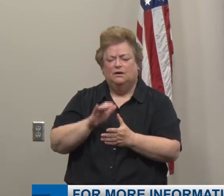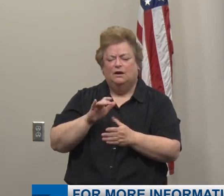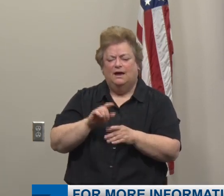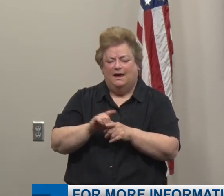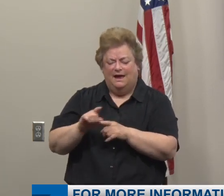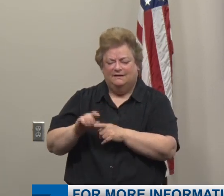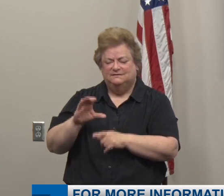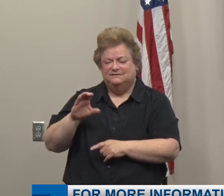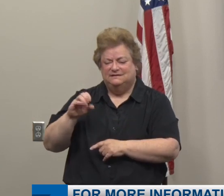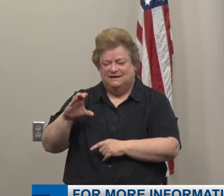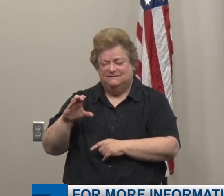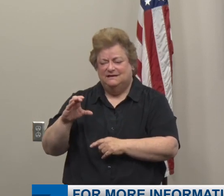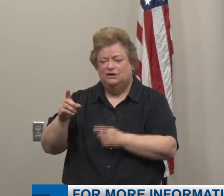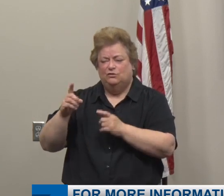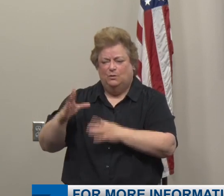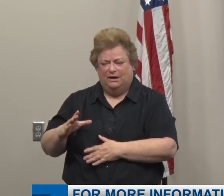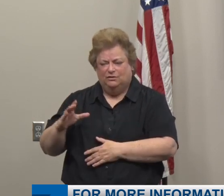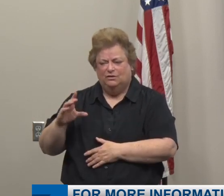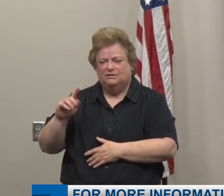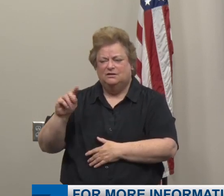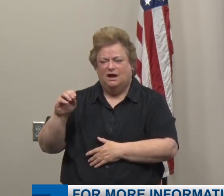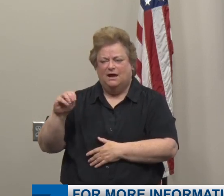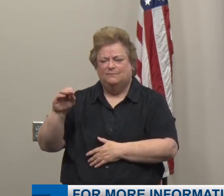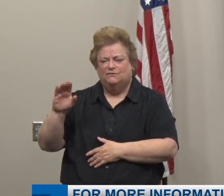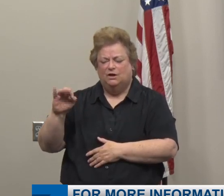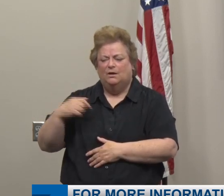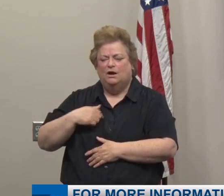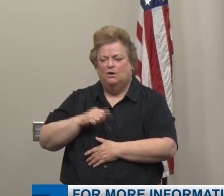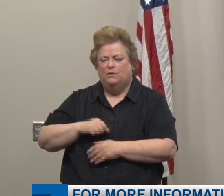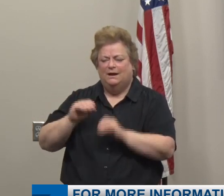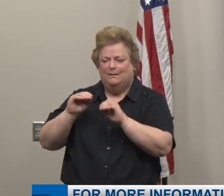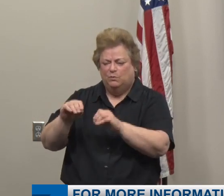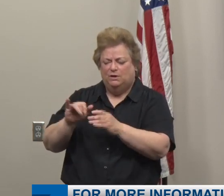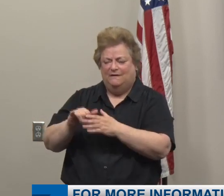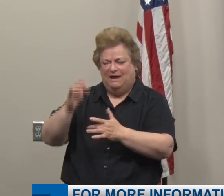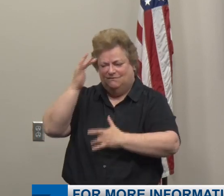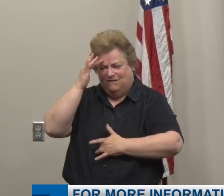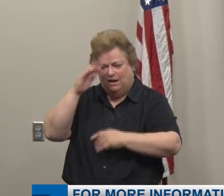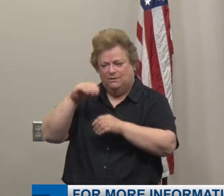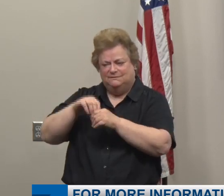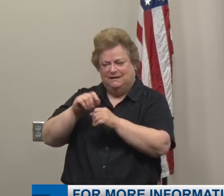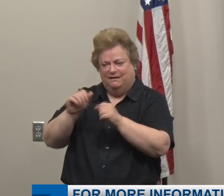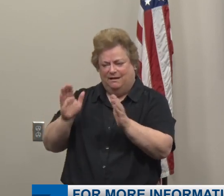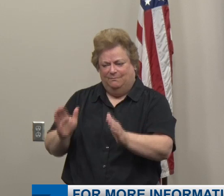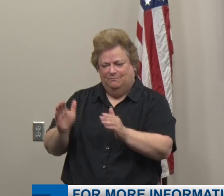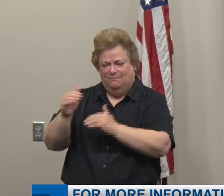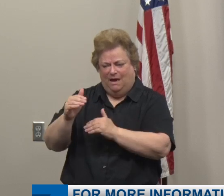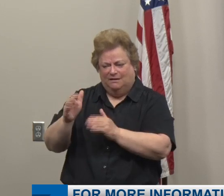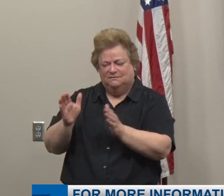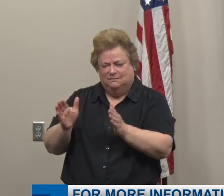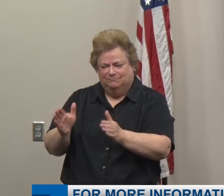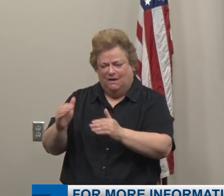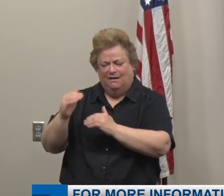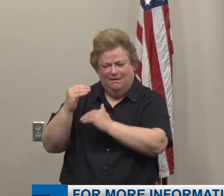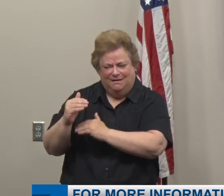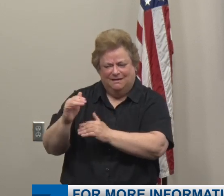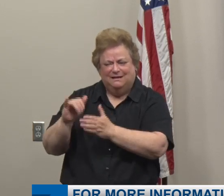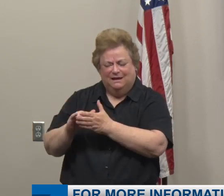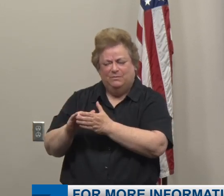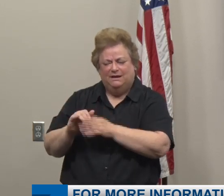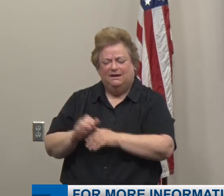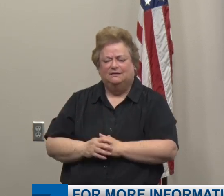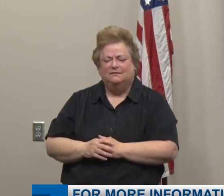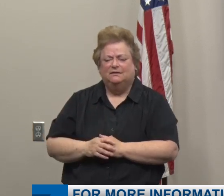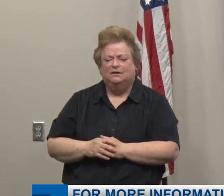CDC director Tom Frieden puts it to put the virus in a box which is why contact tracing is key to the process of